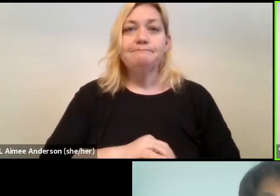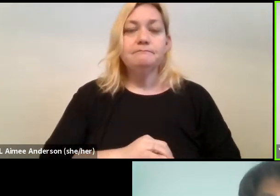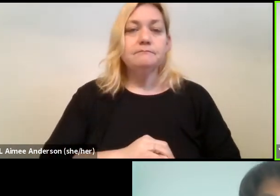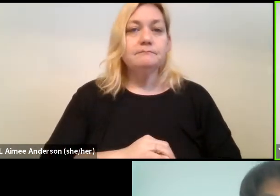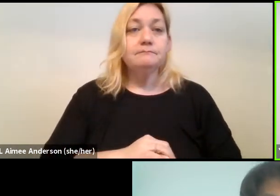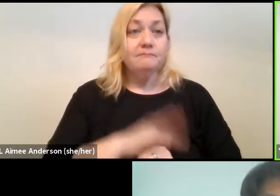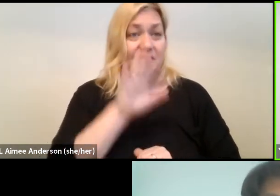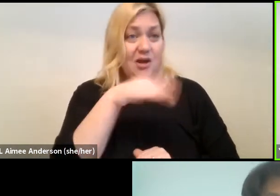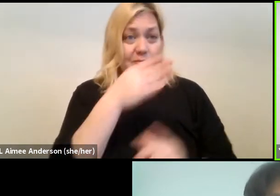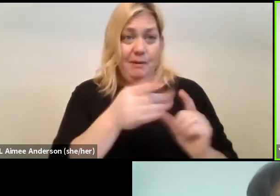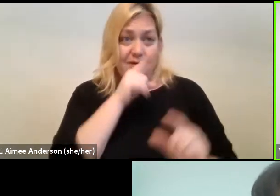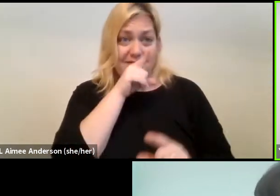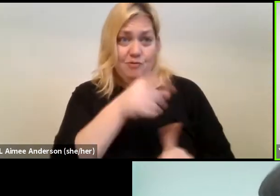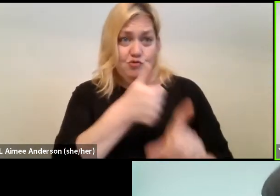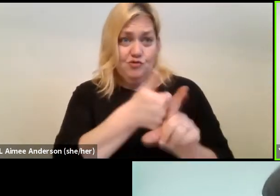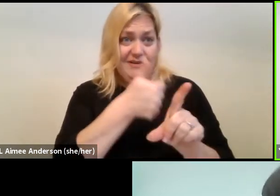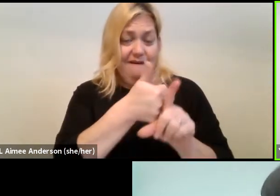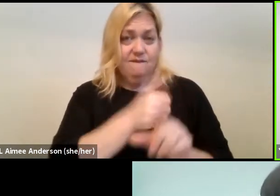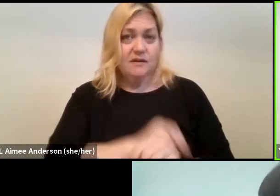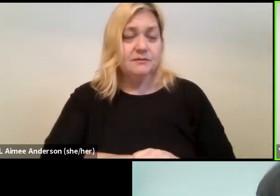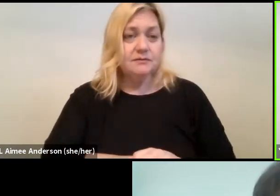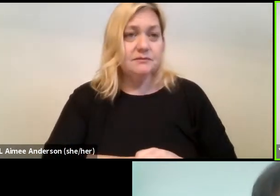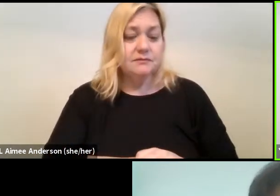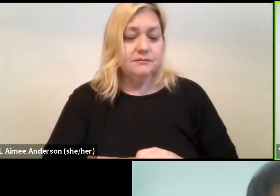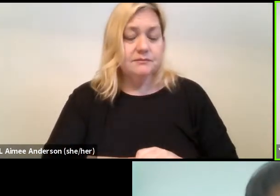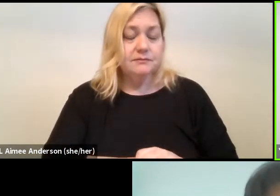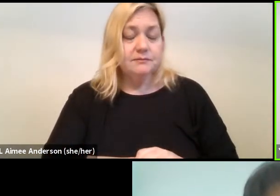Dorothy, you may have to unmute yourself.